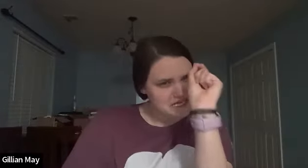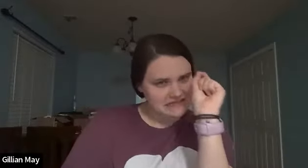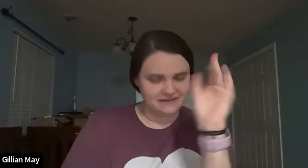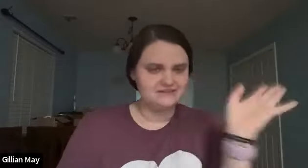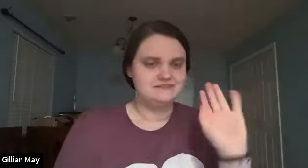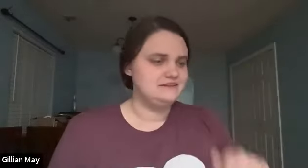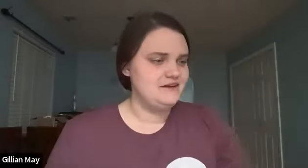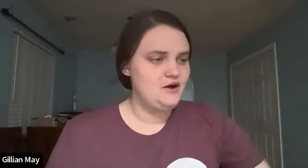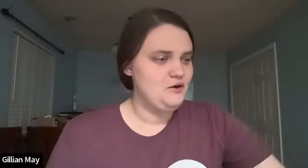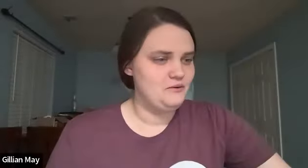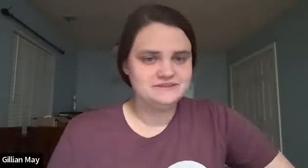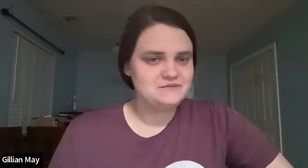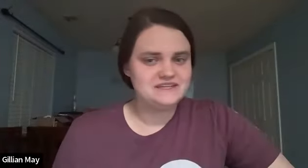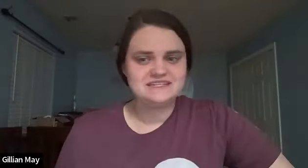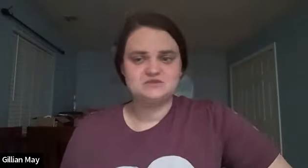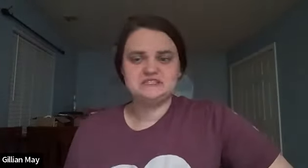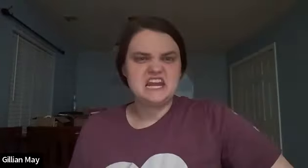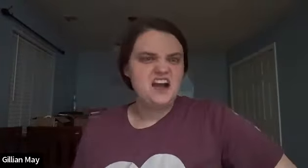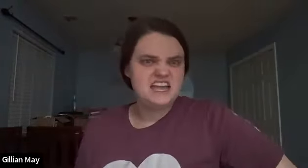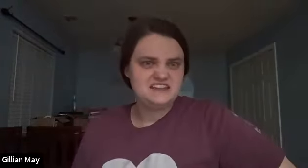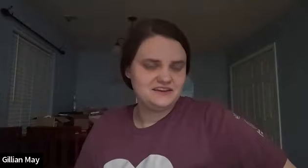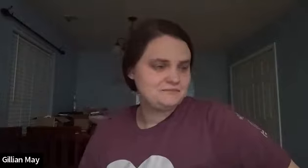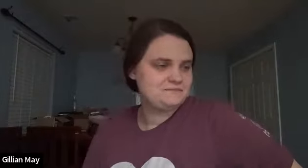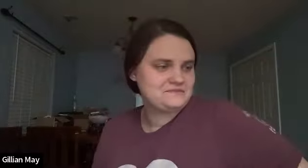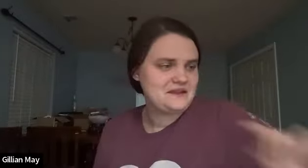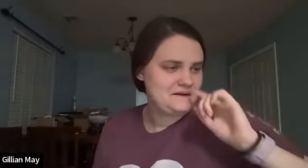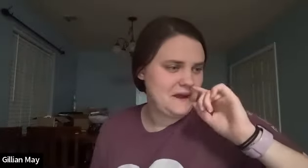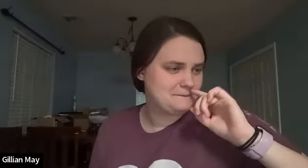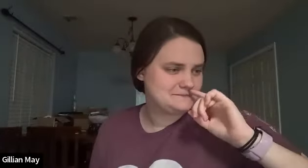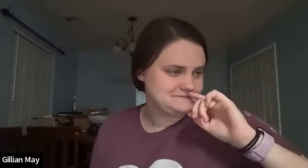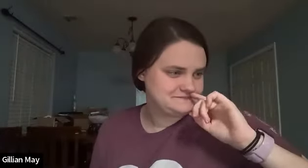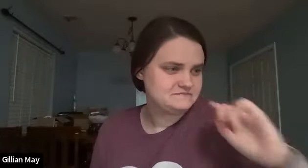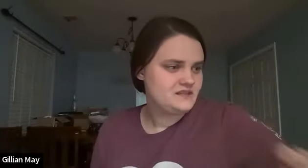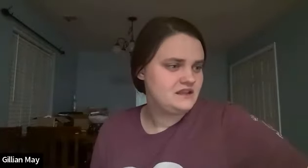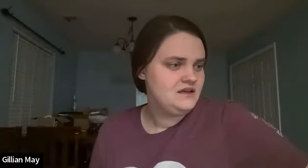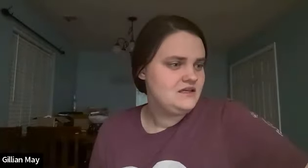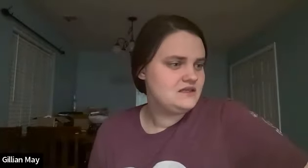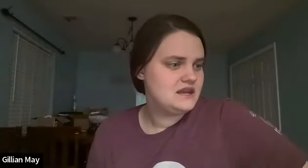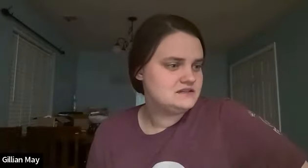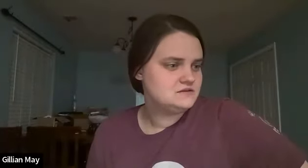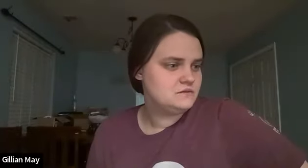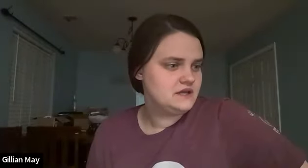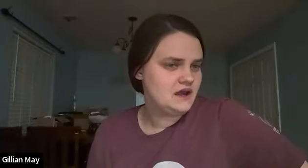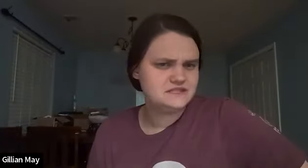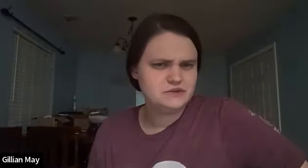aiming. Oh, some of these kids will deny anything. Okay. The next one we have, did we ever